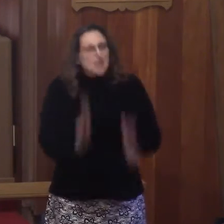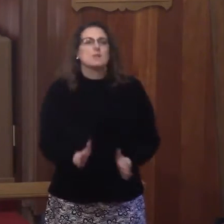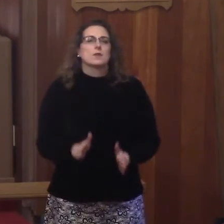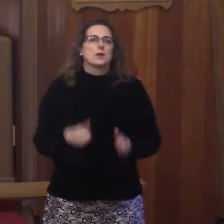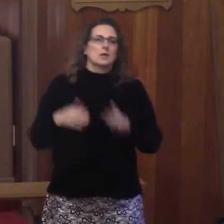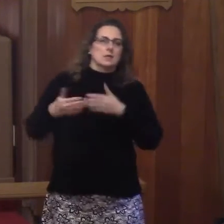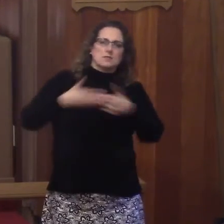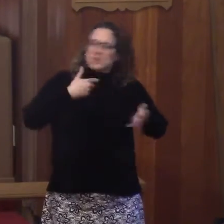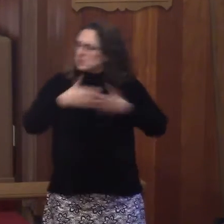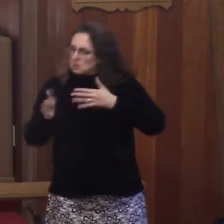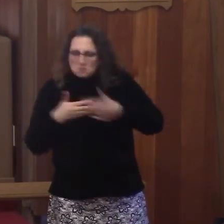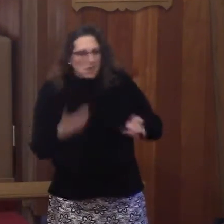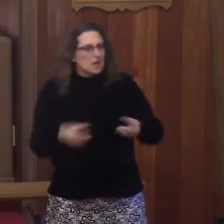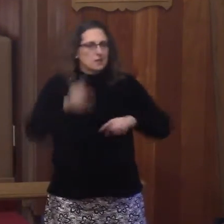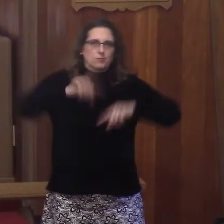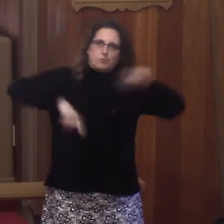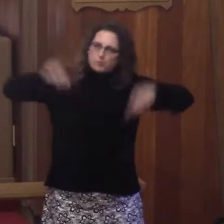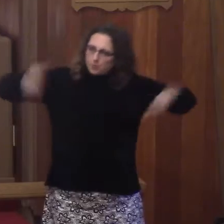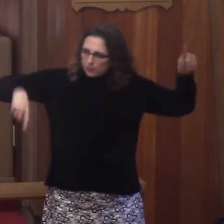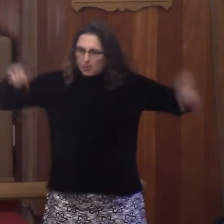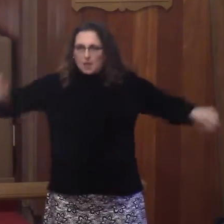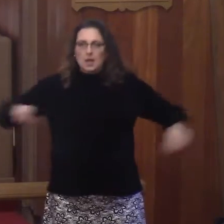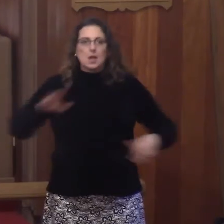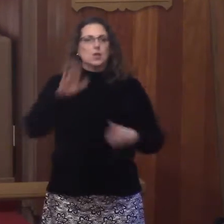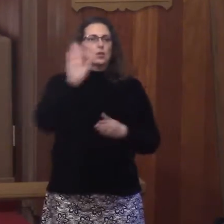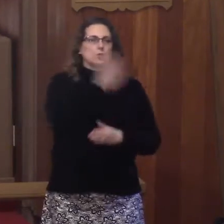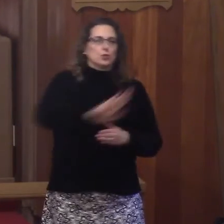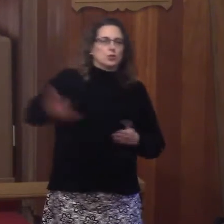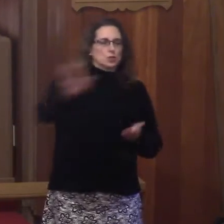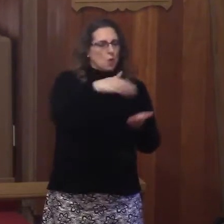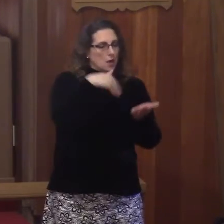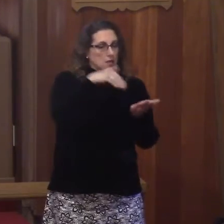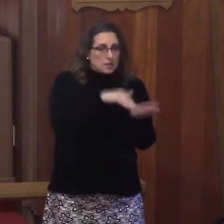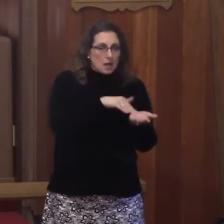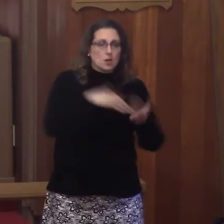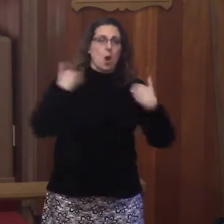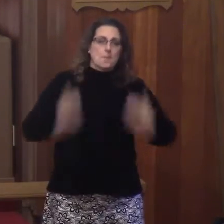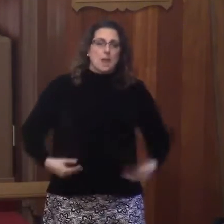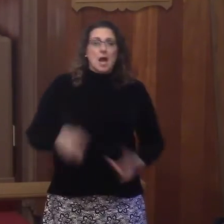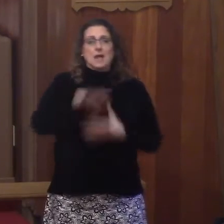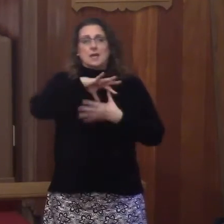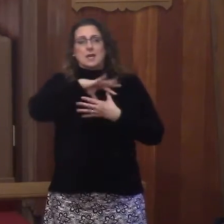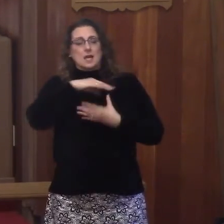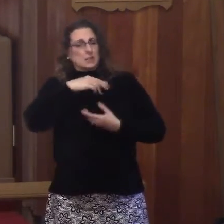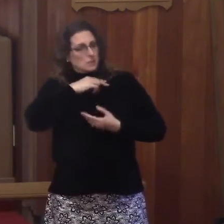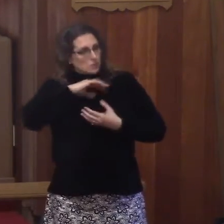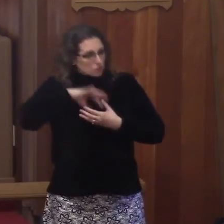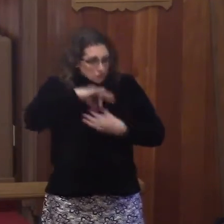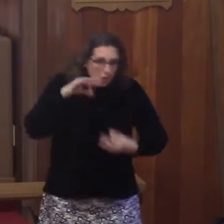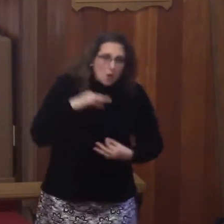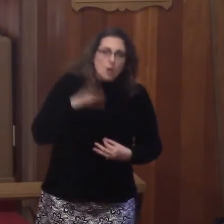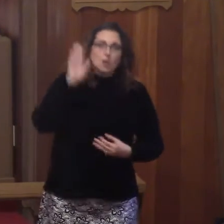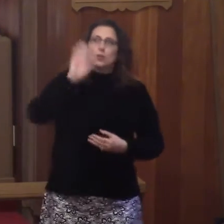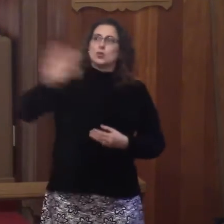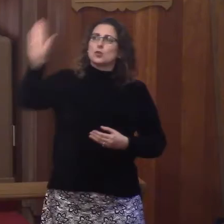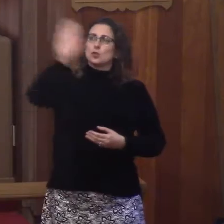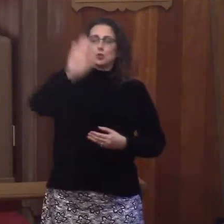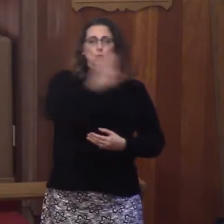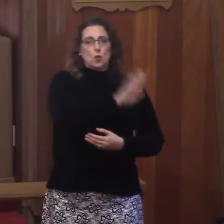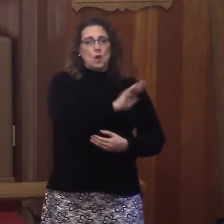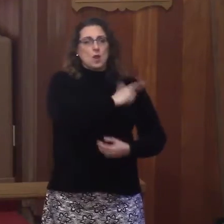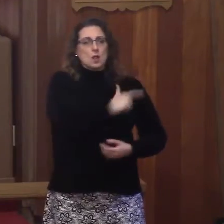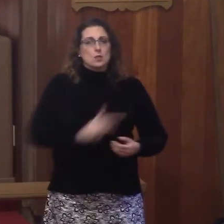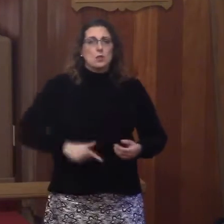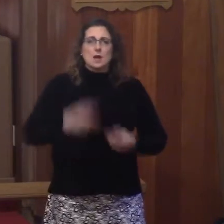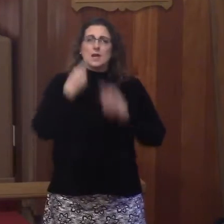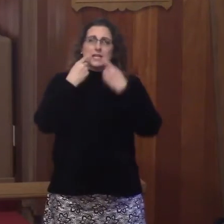from thick and thin, your physician of body and soul, your advocate, your defender, your Lord who claims you as his